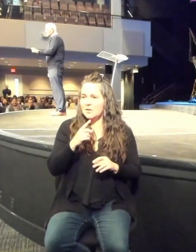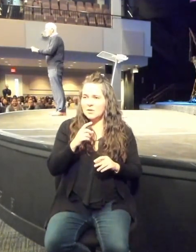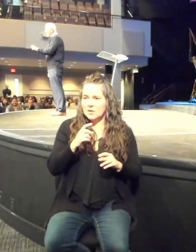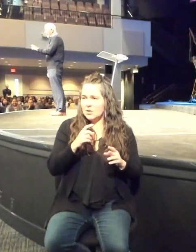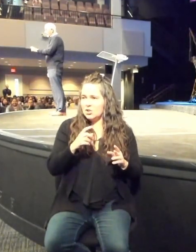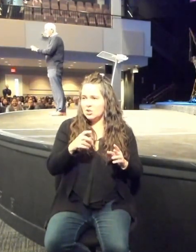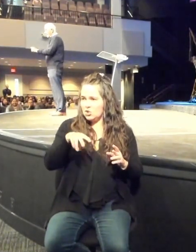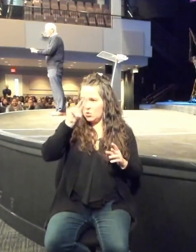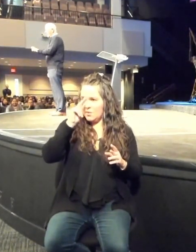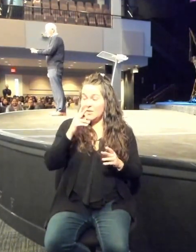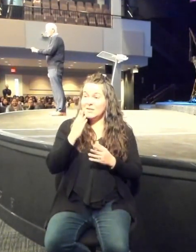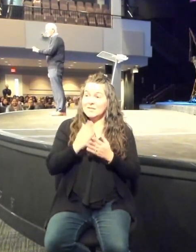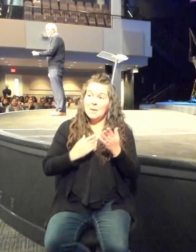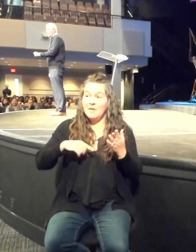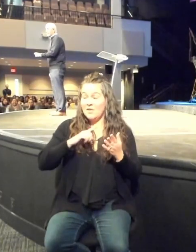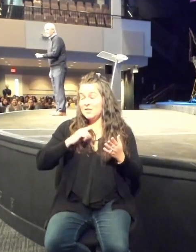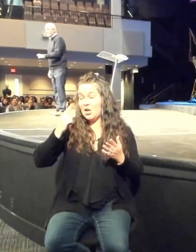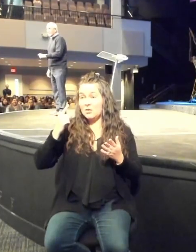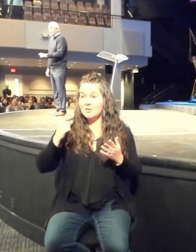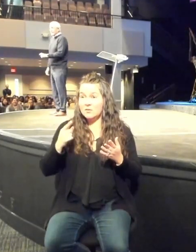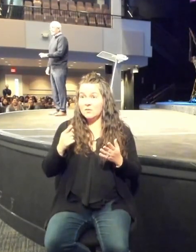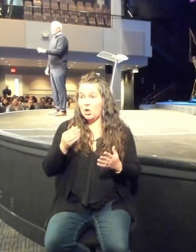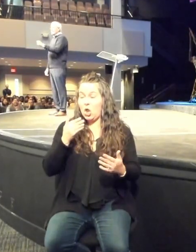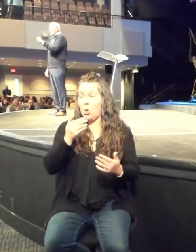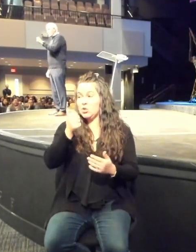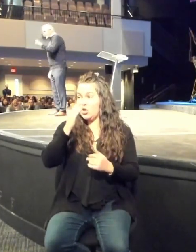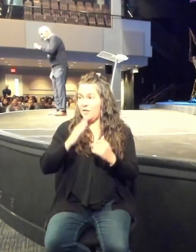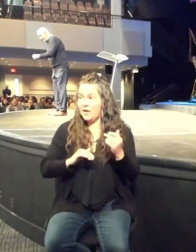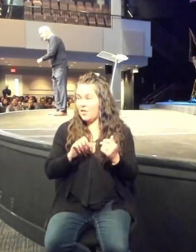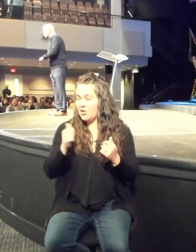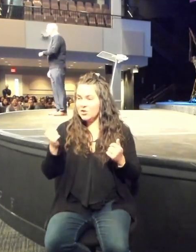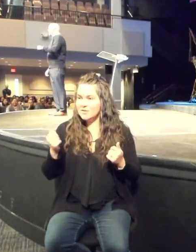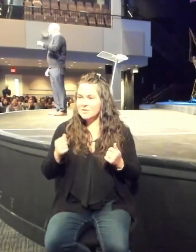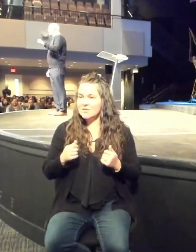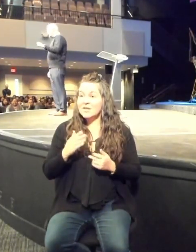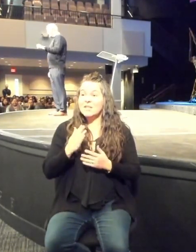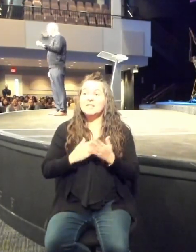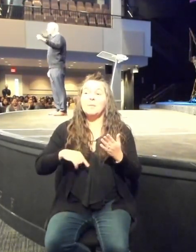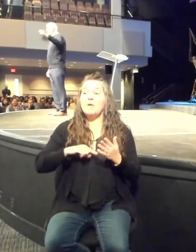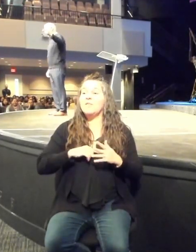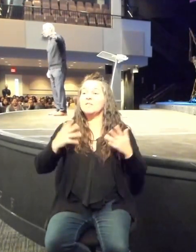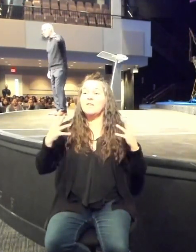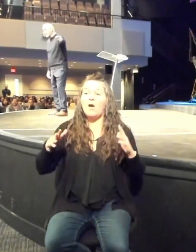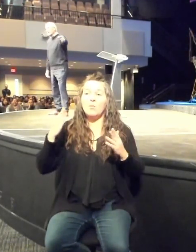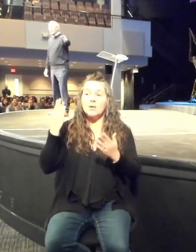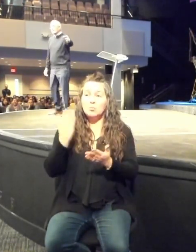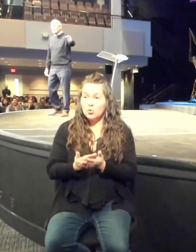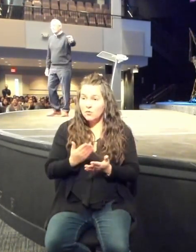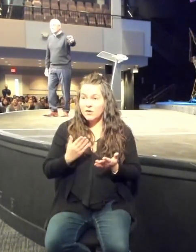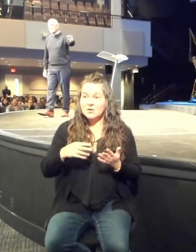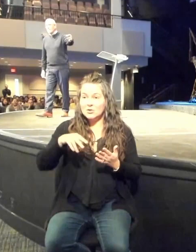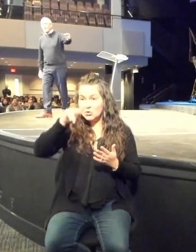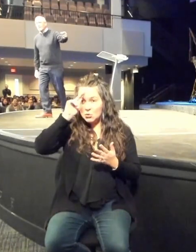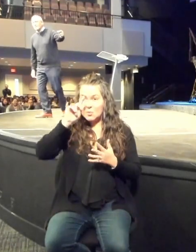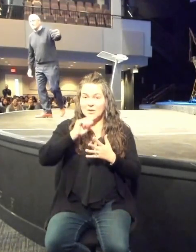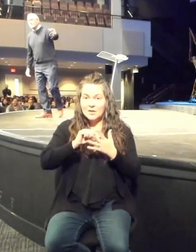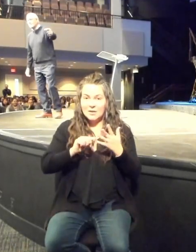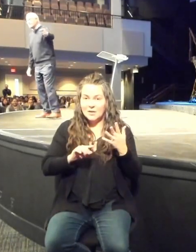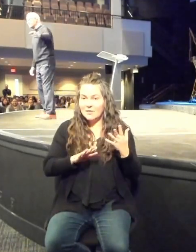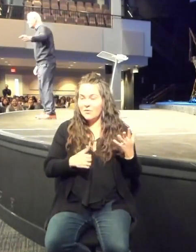Some of us are half a second away from stupid. Some of us have already proven we're stupid, okay?